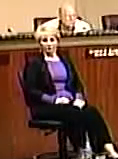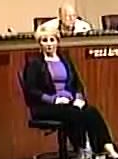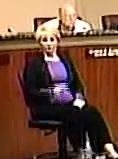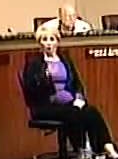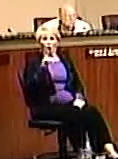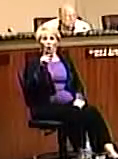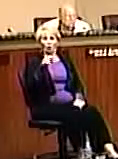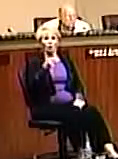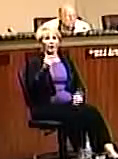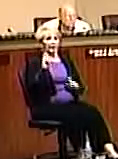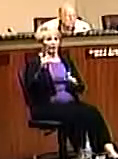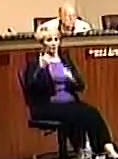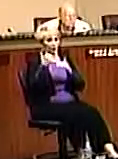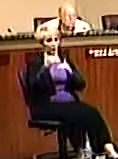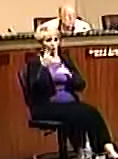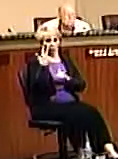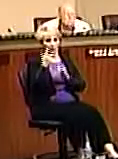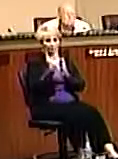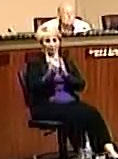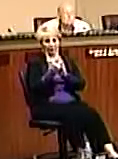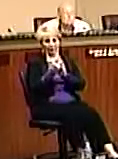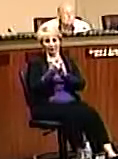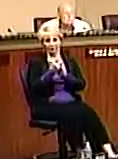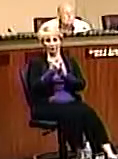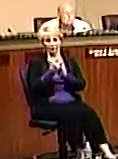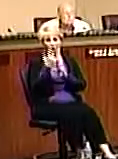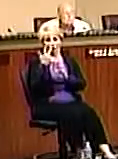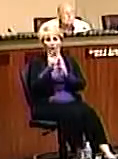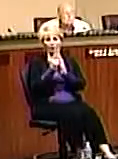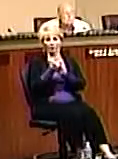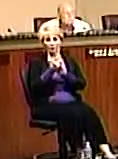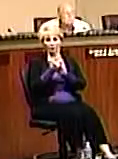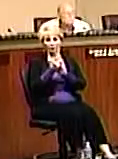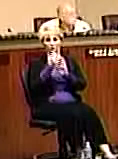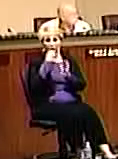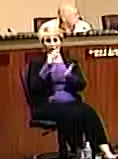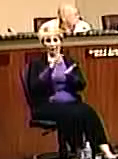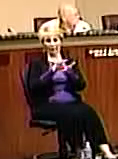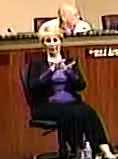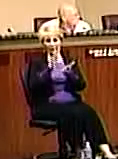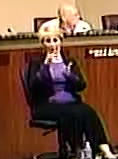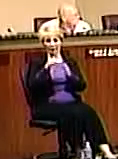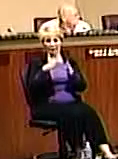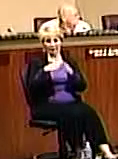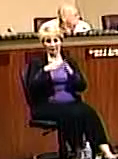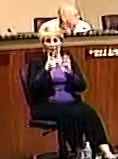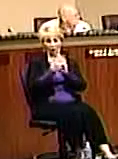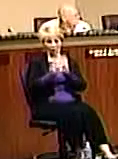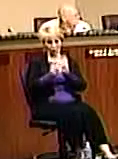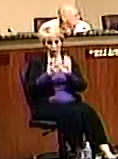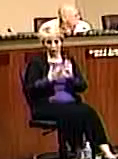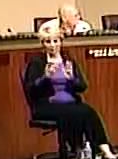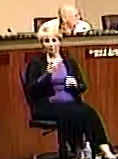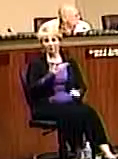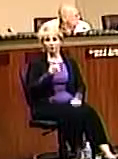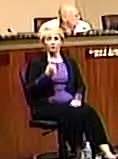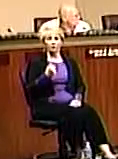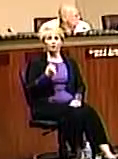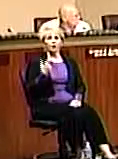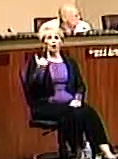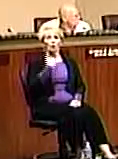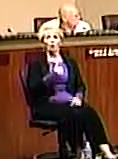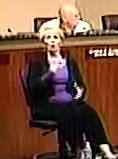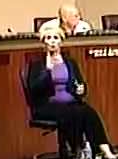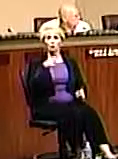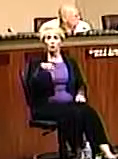You will only be given 3 minutes, and 3 minutes will be counted by the city attorney. We want